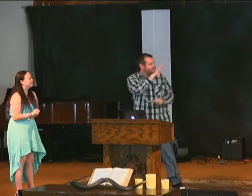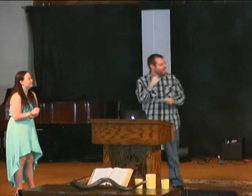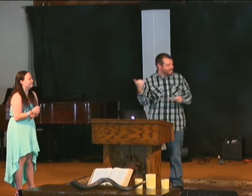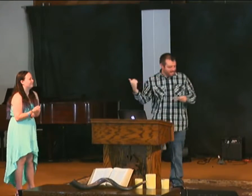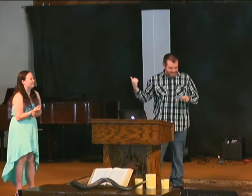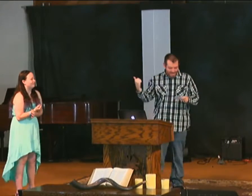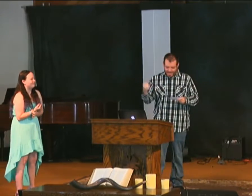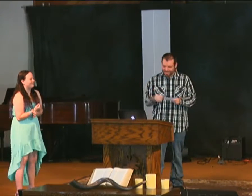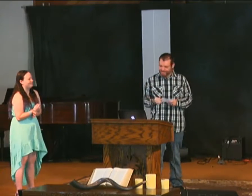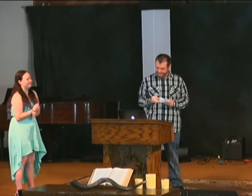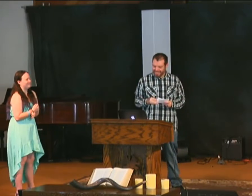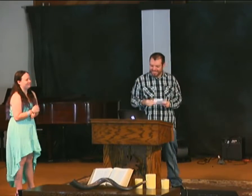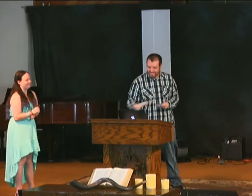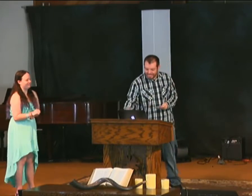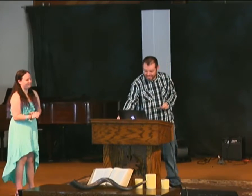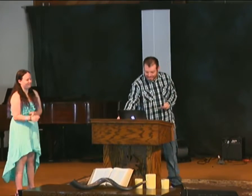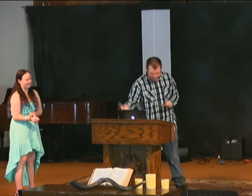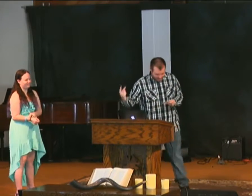Jacob,